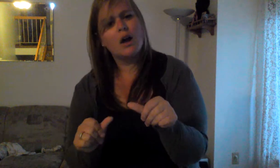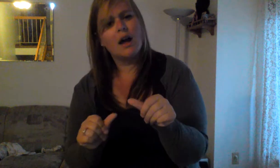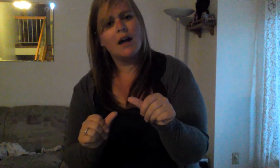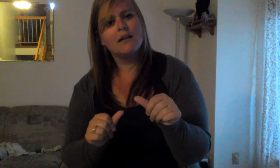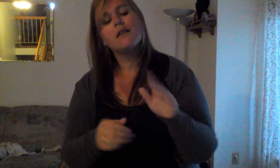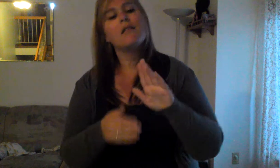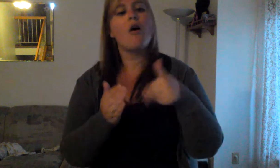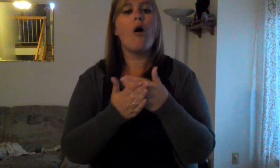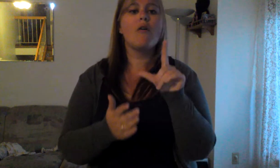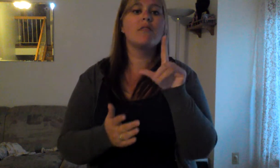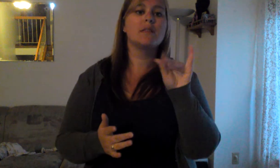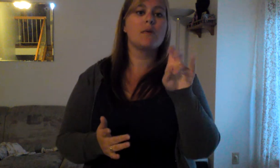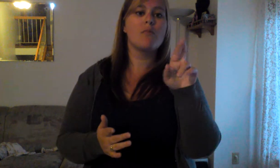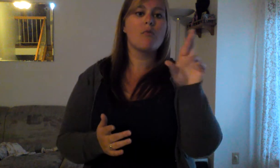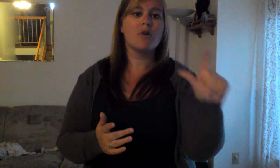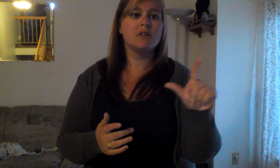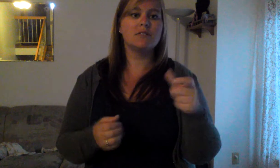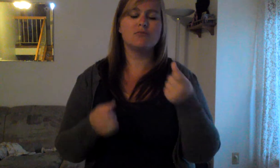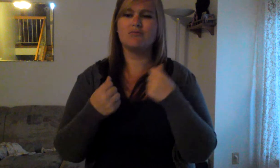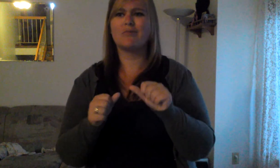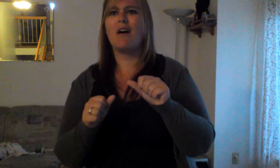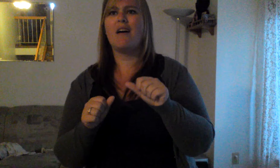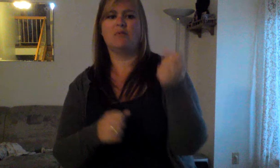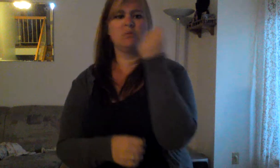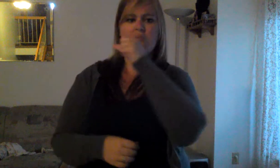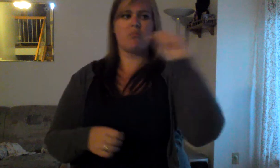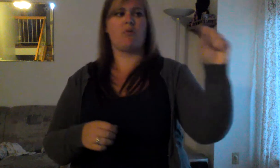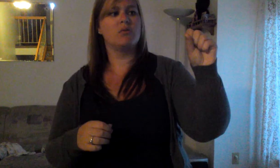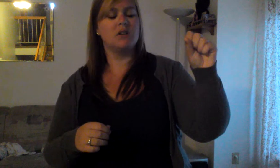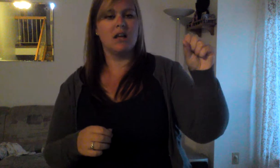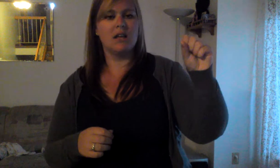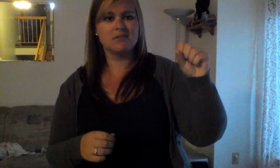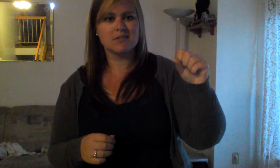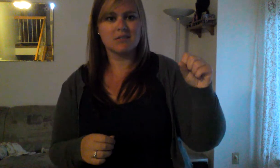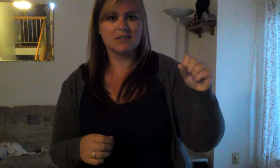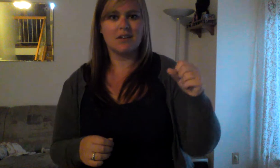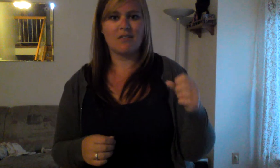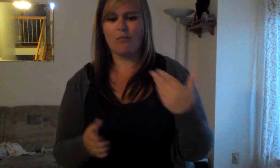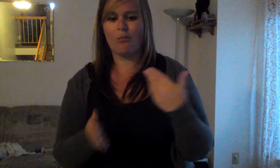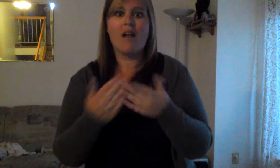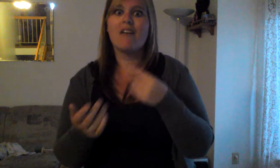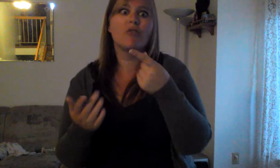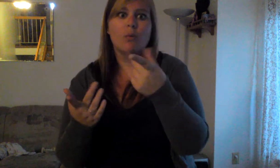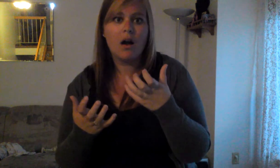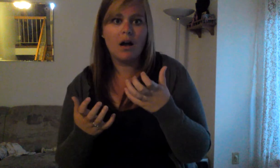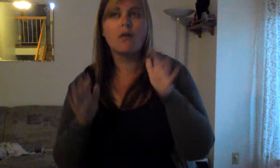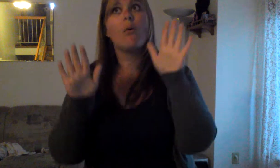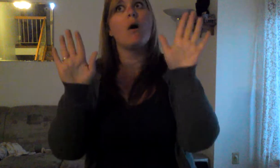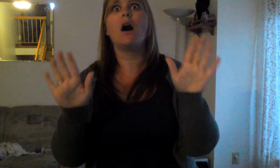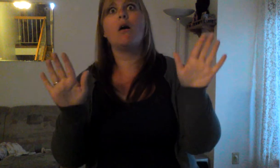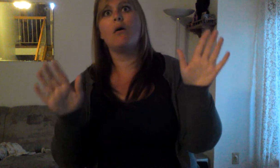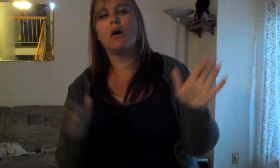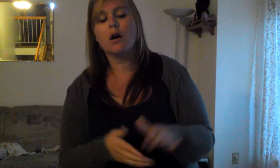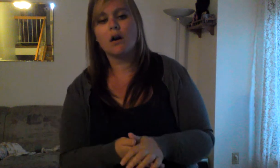this energy into these protests and these demonstrations for whatever it is that you want. Wow, if only you put that kind of effort